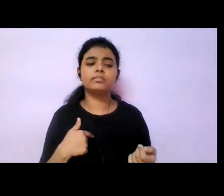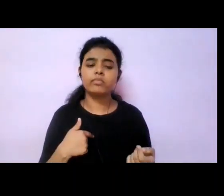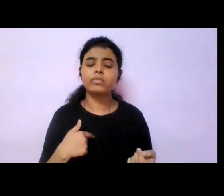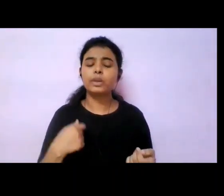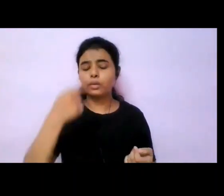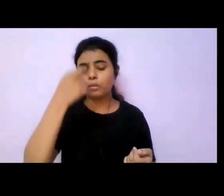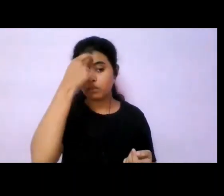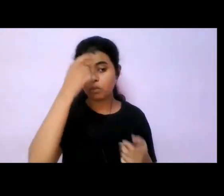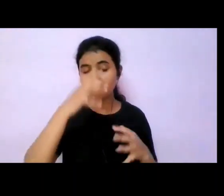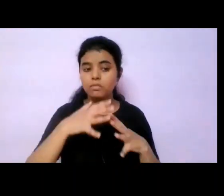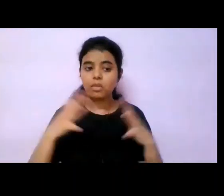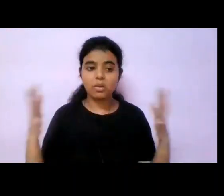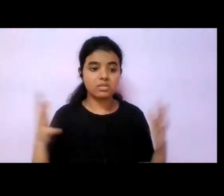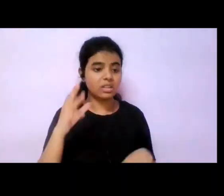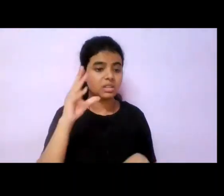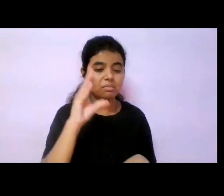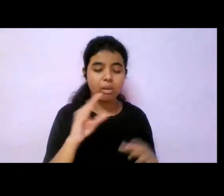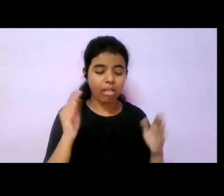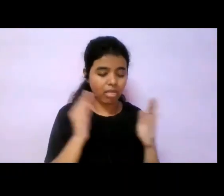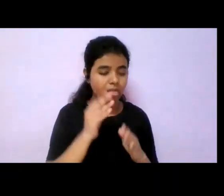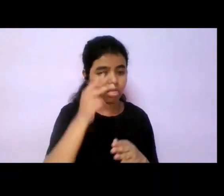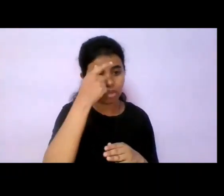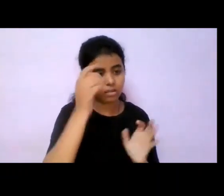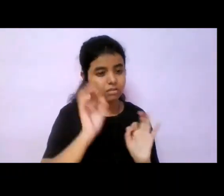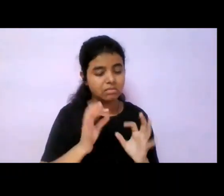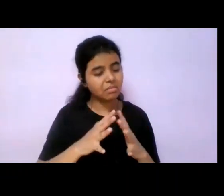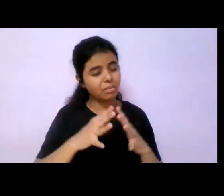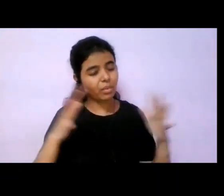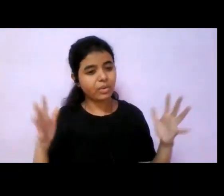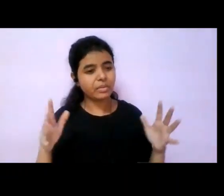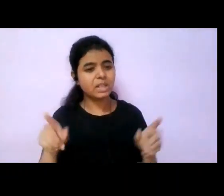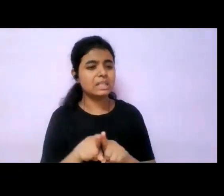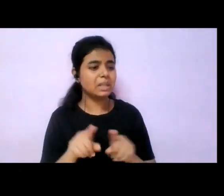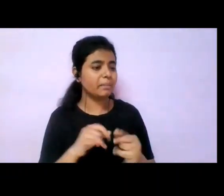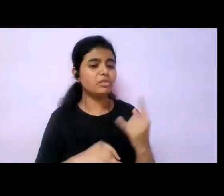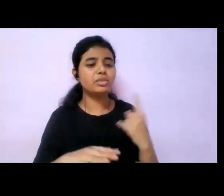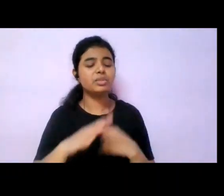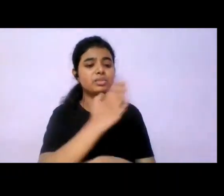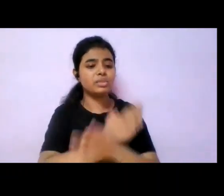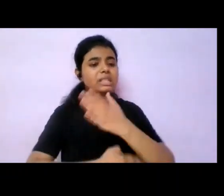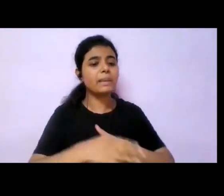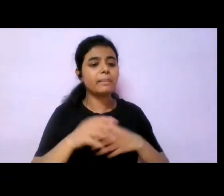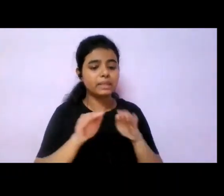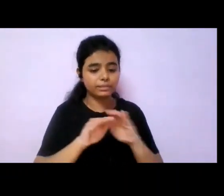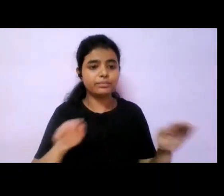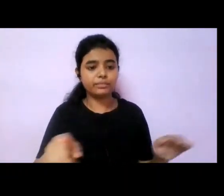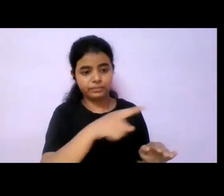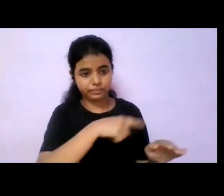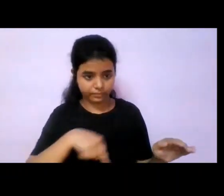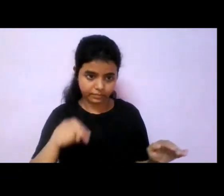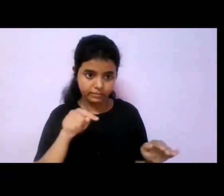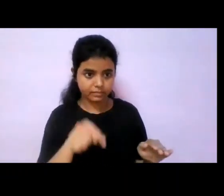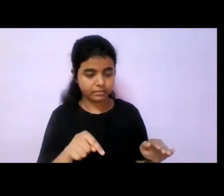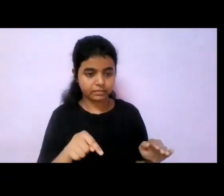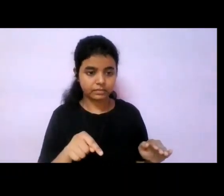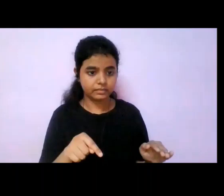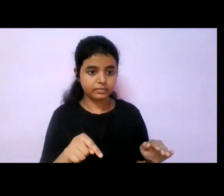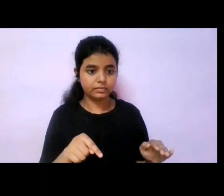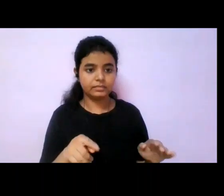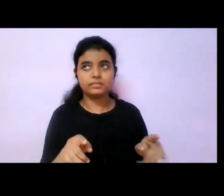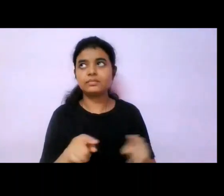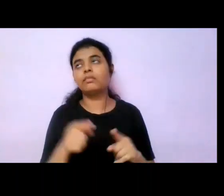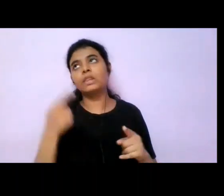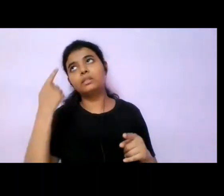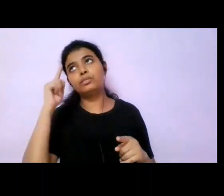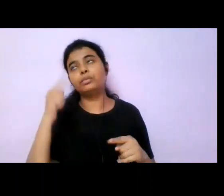of course, if we think around disabled children. And for me,